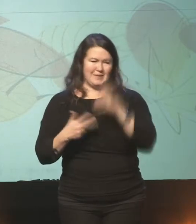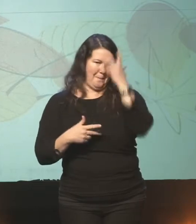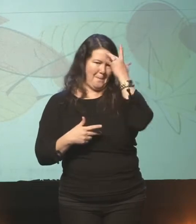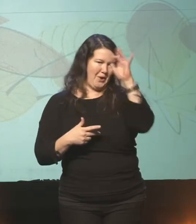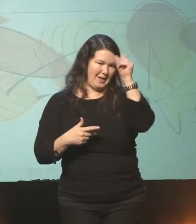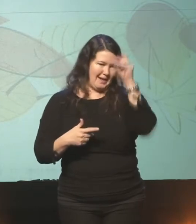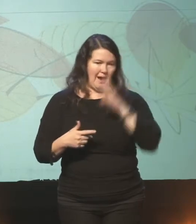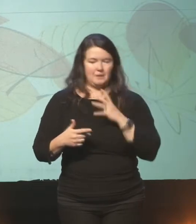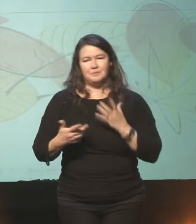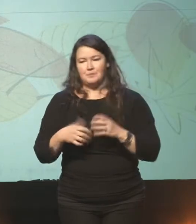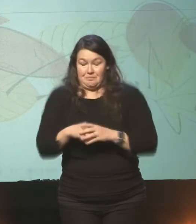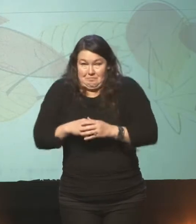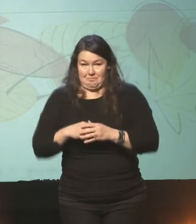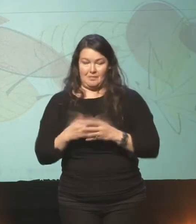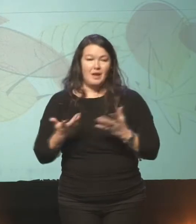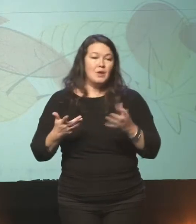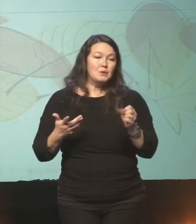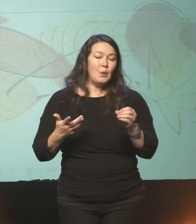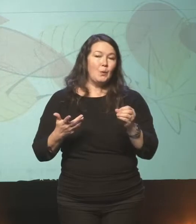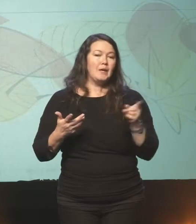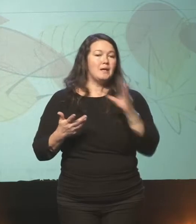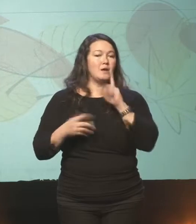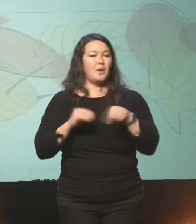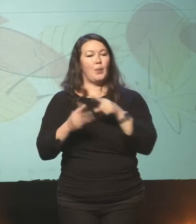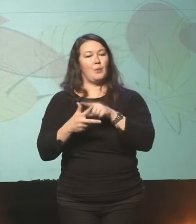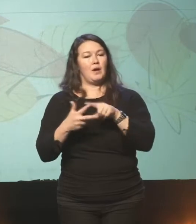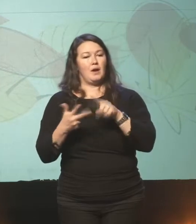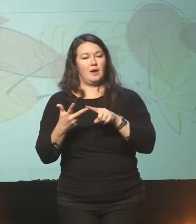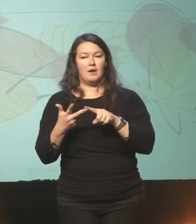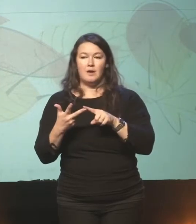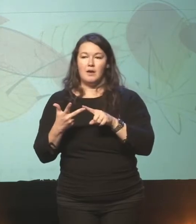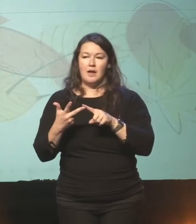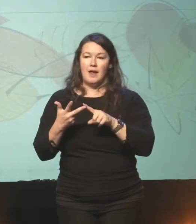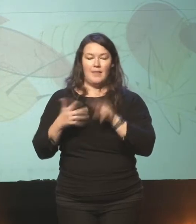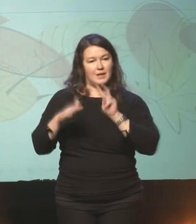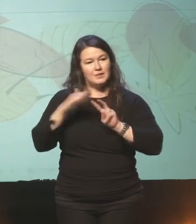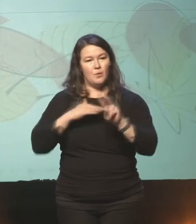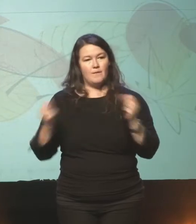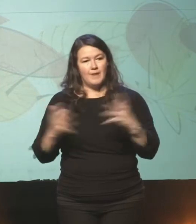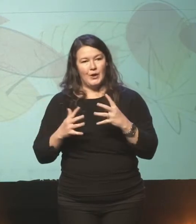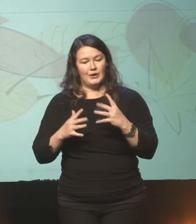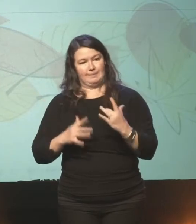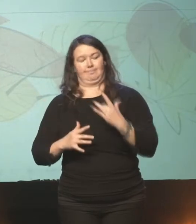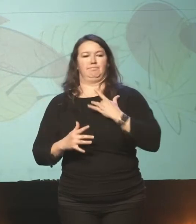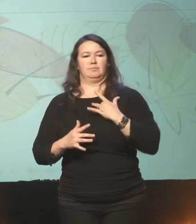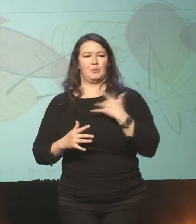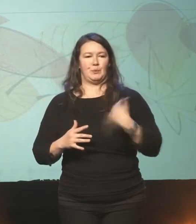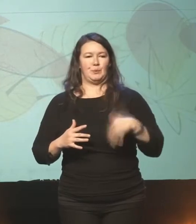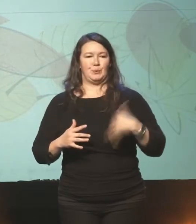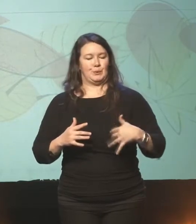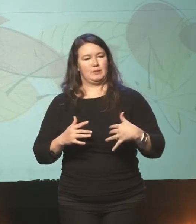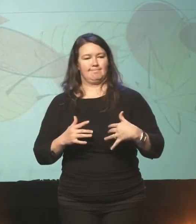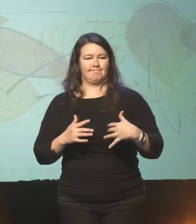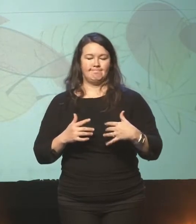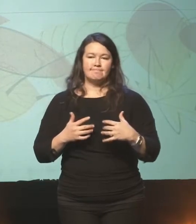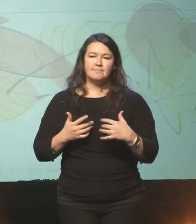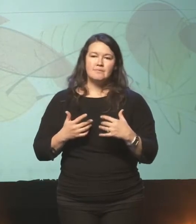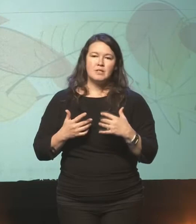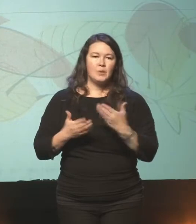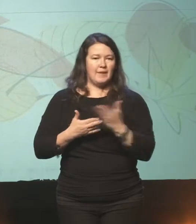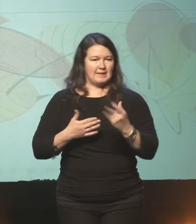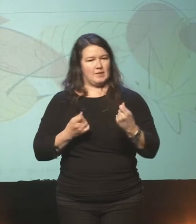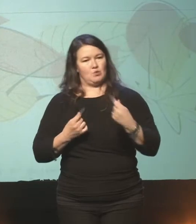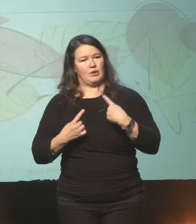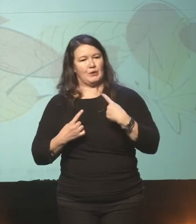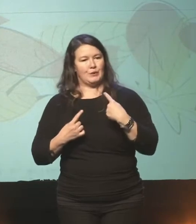he talks about 3 common ways that anticipatory fear comes into our hearts, right? Things that can trigger it in our lives.